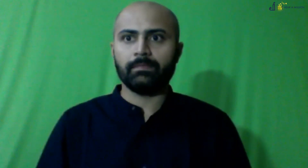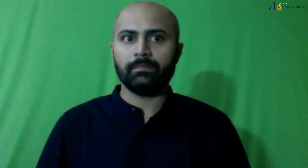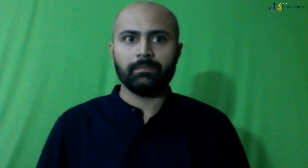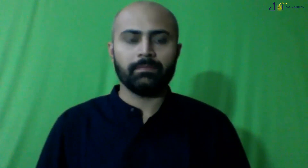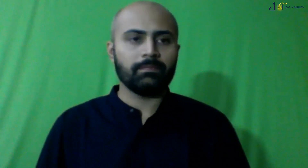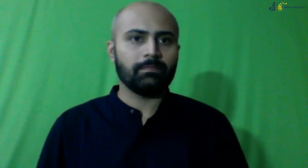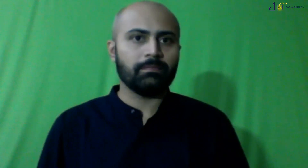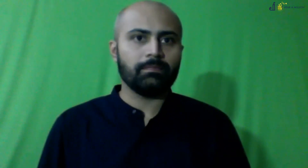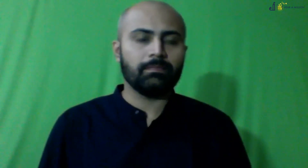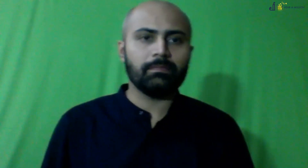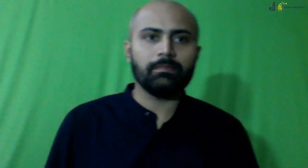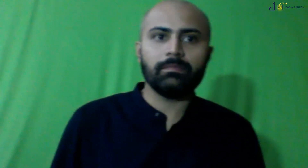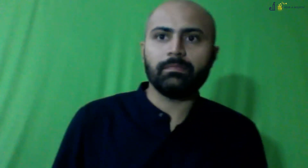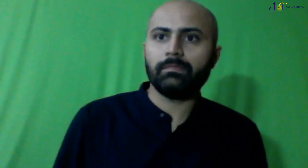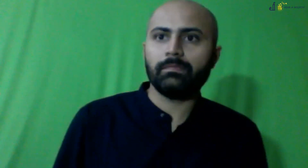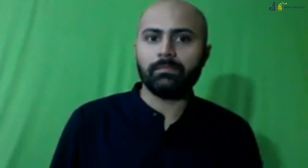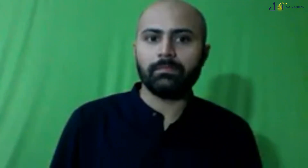Rajesh.